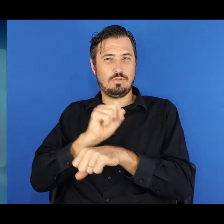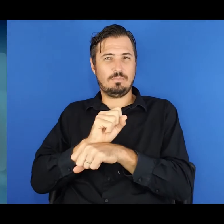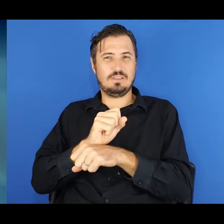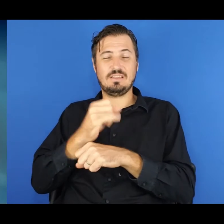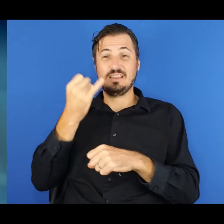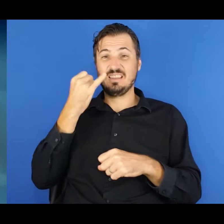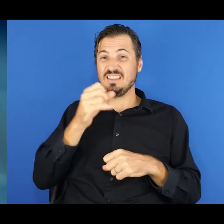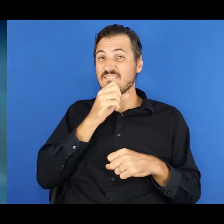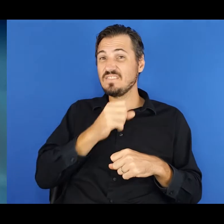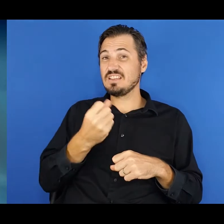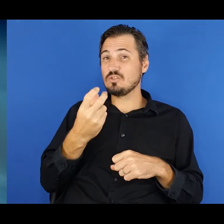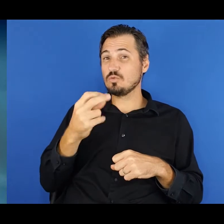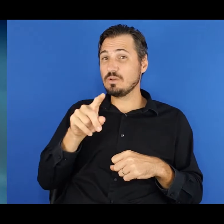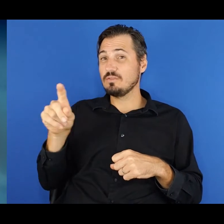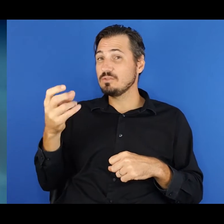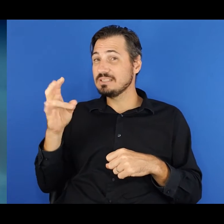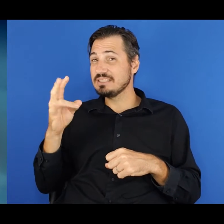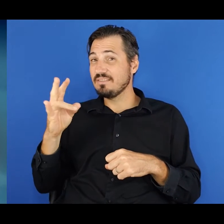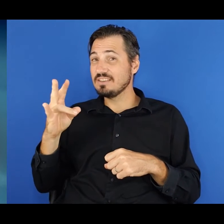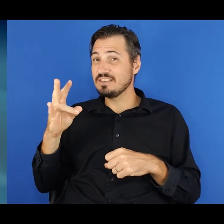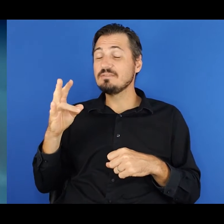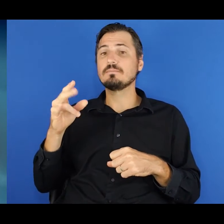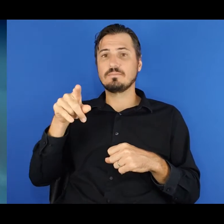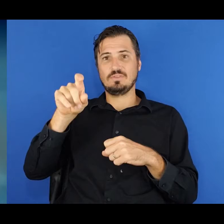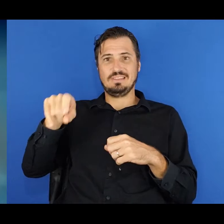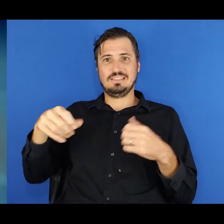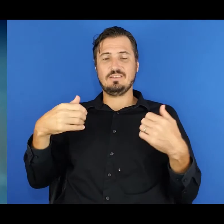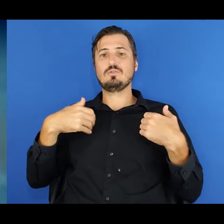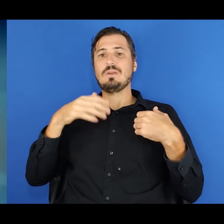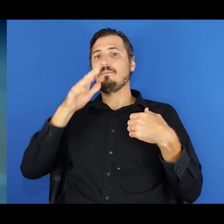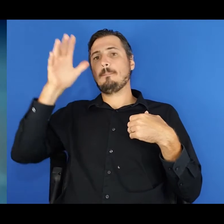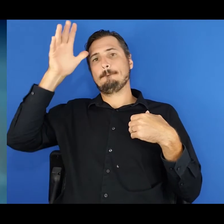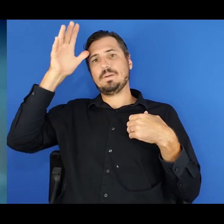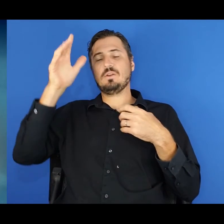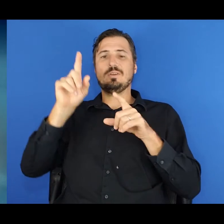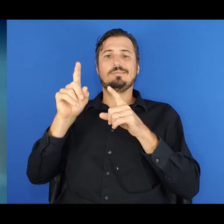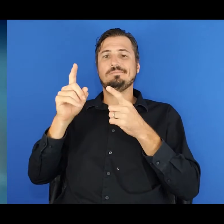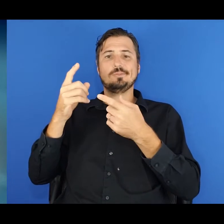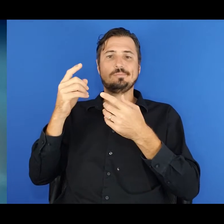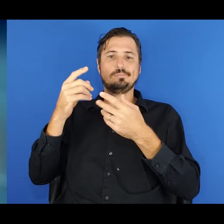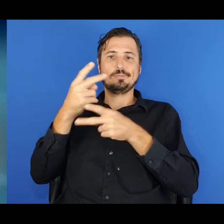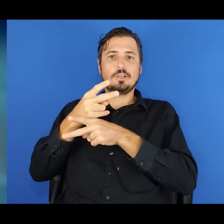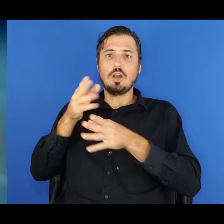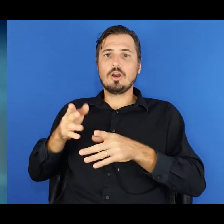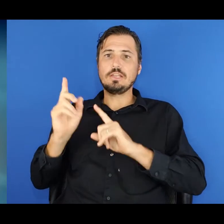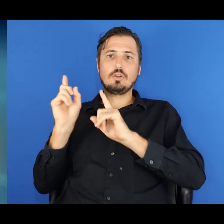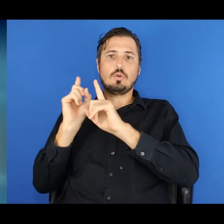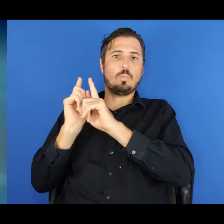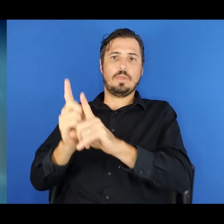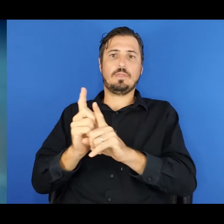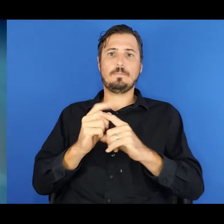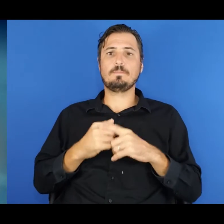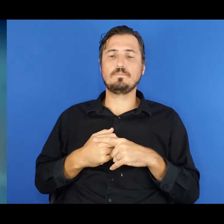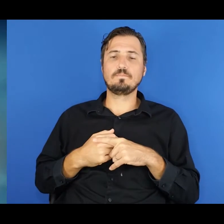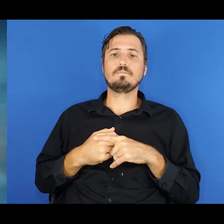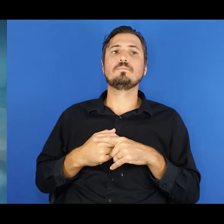Minors ages 12 to 17 years old must be accompanied to their appointment by a parent or guardian. For more